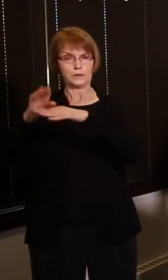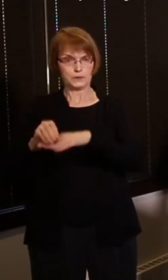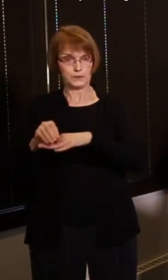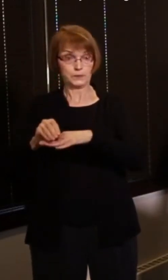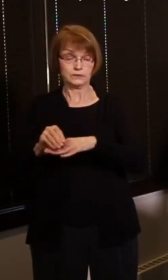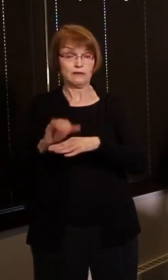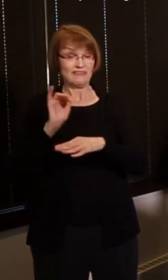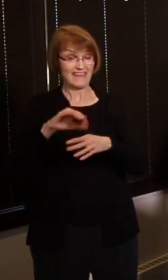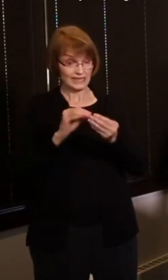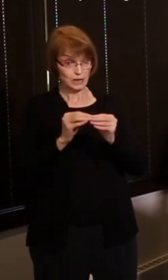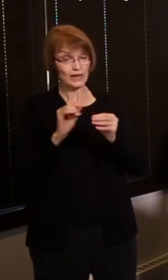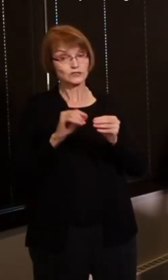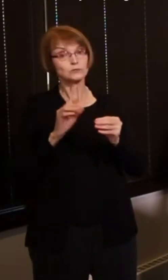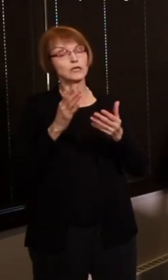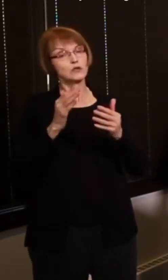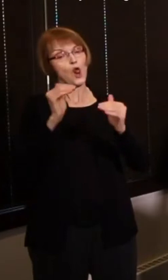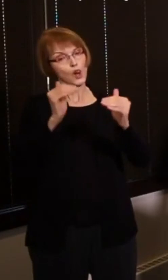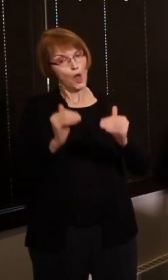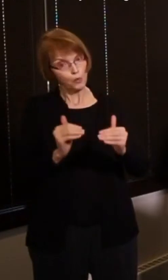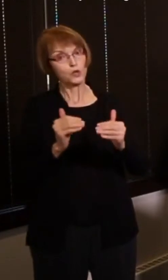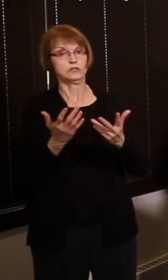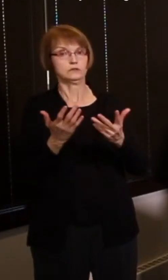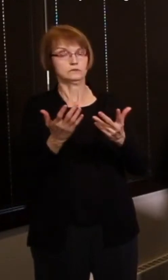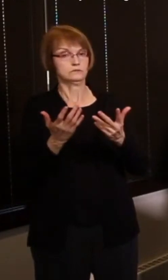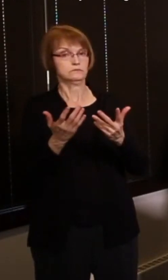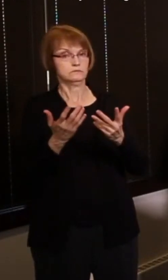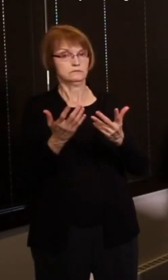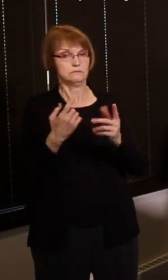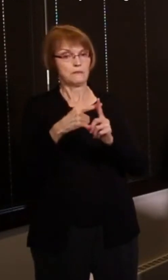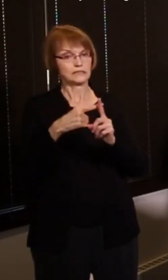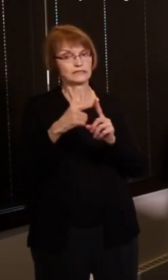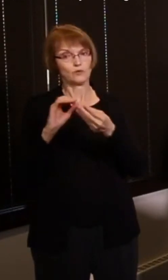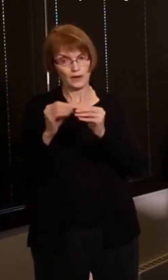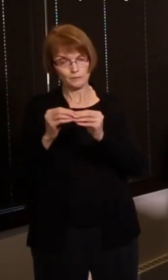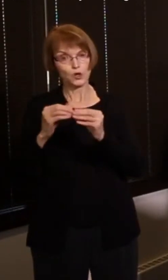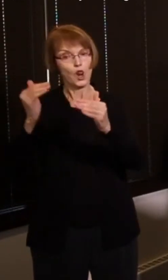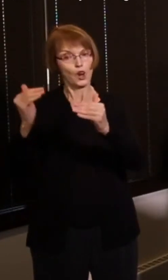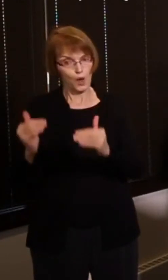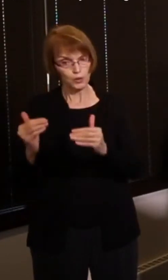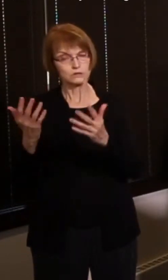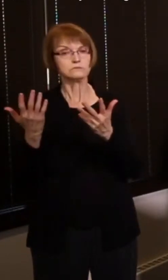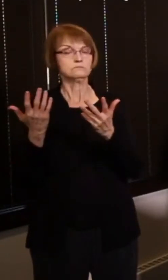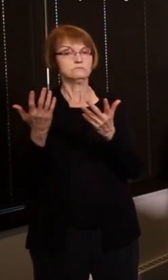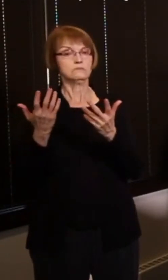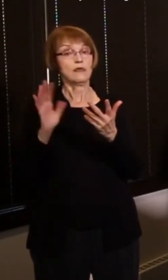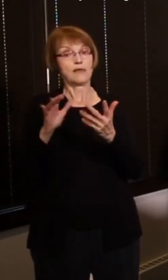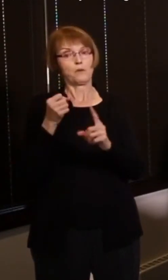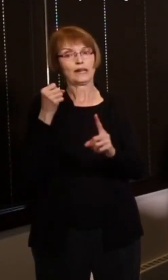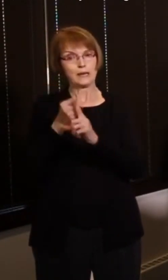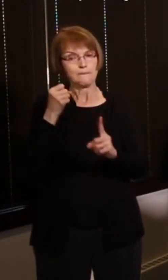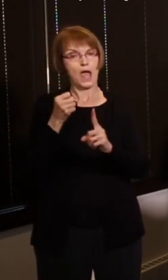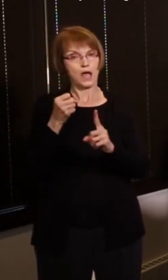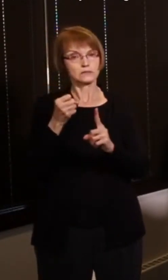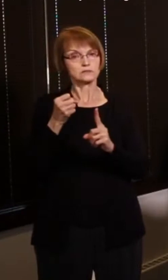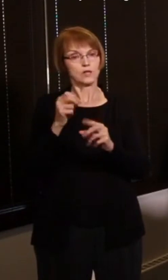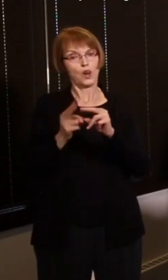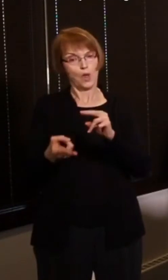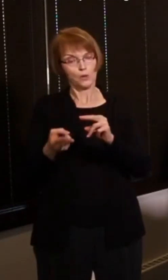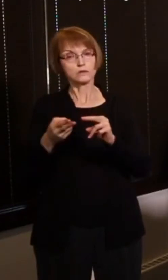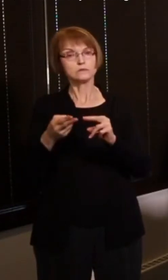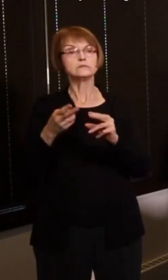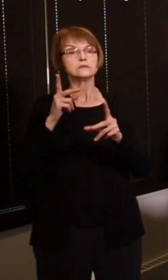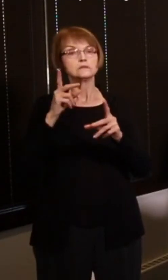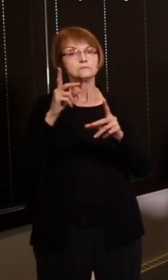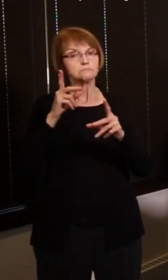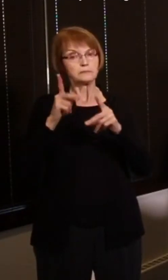lower. We need to get that positivity rate lower, and that will then impact our admissions and our hospital census